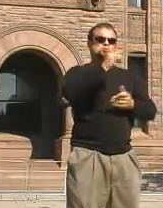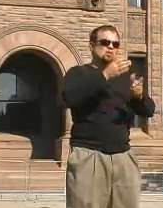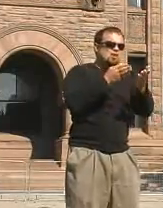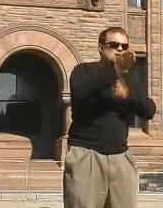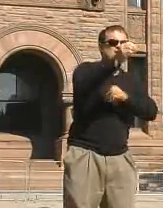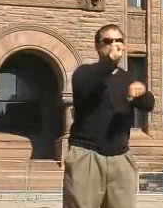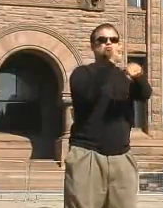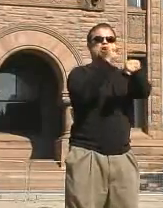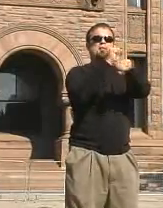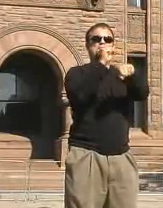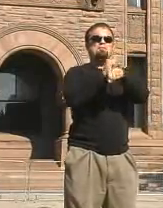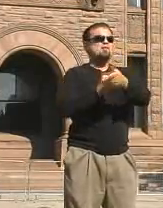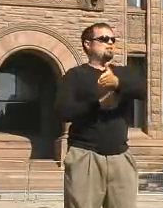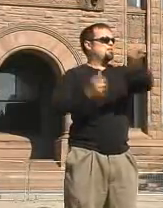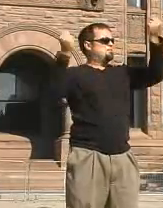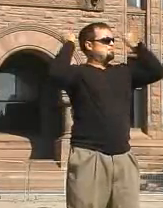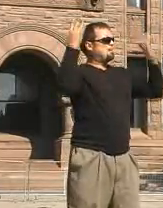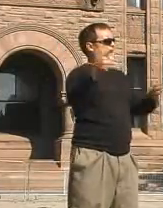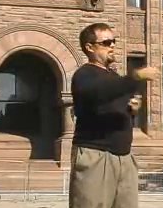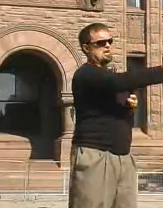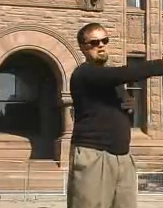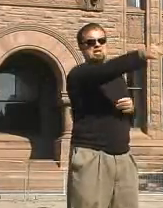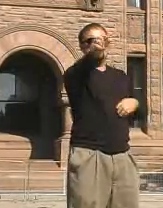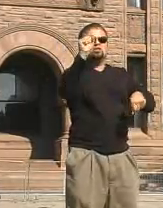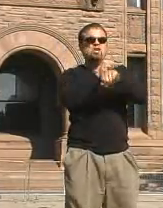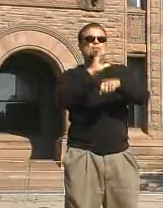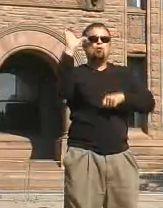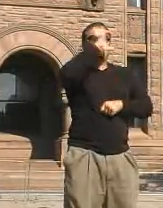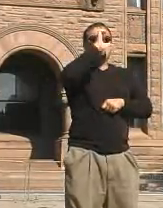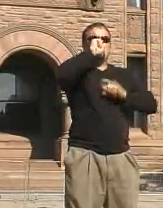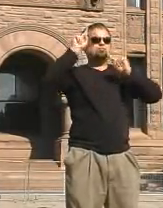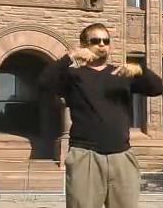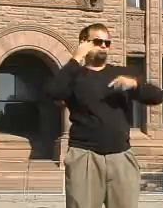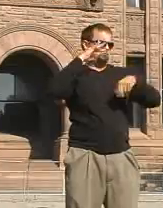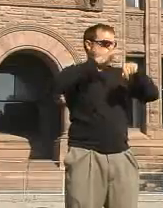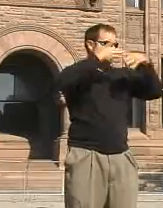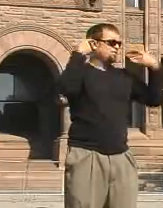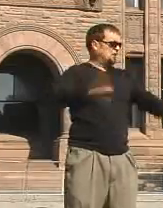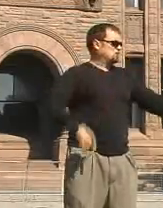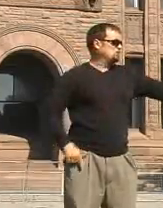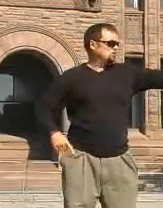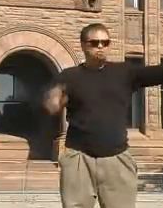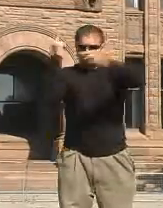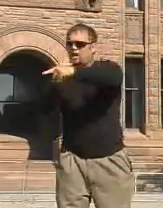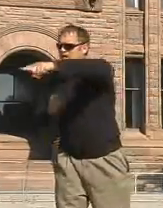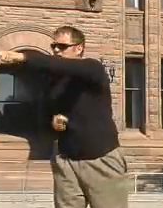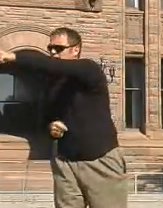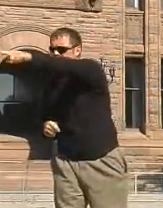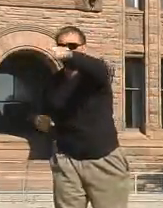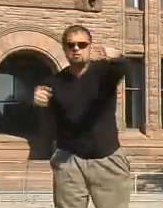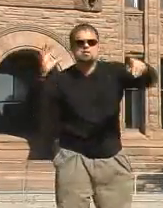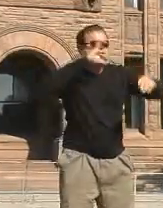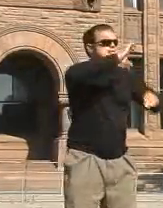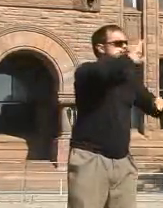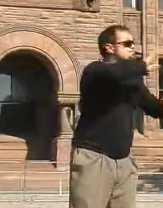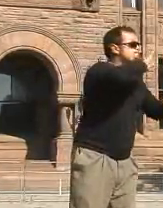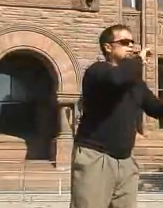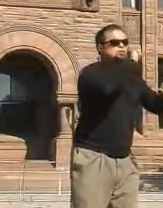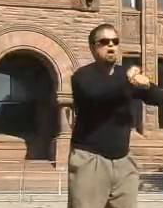that they can learn. For employment, how many of us look for work consistently, having difficulties?